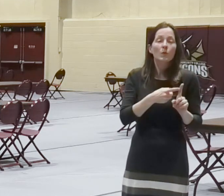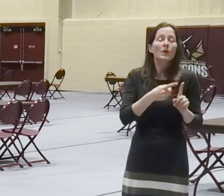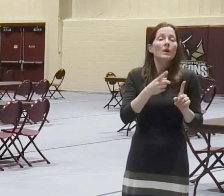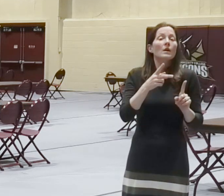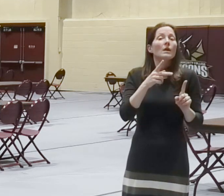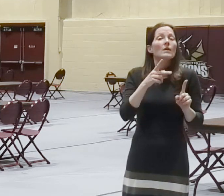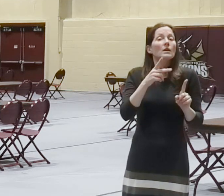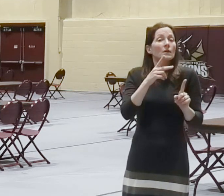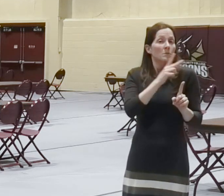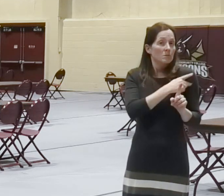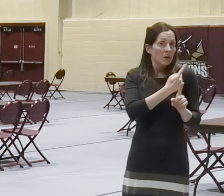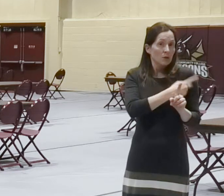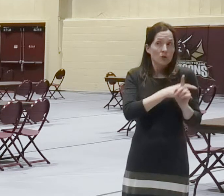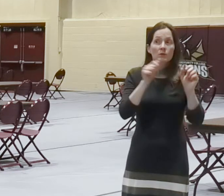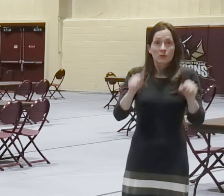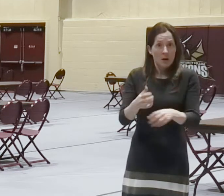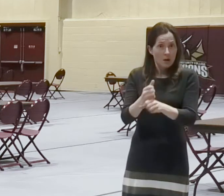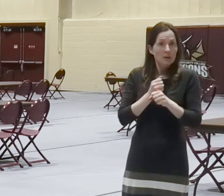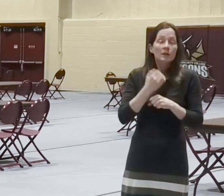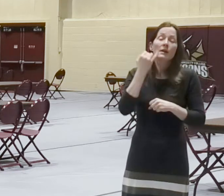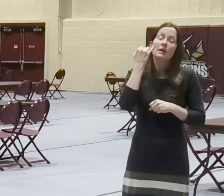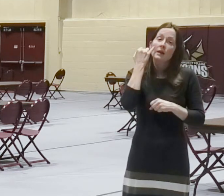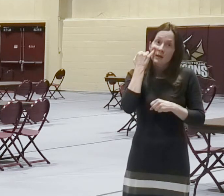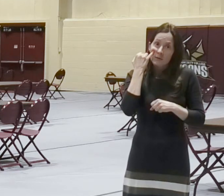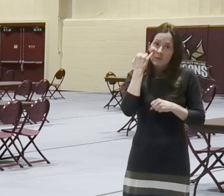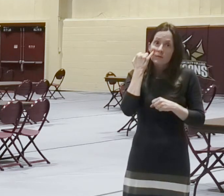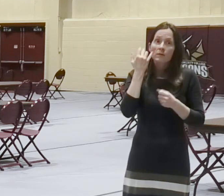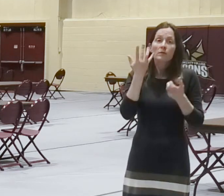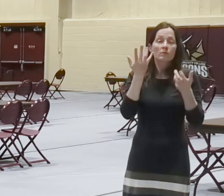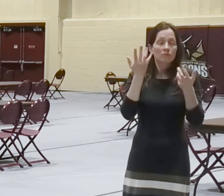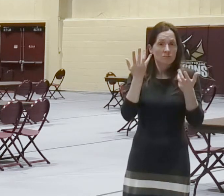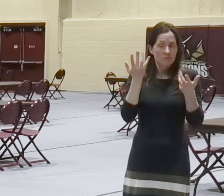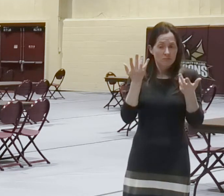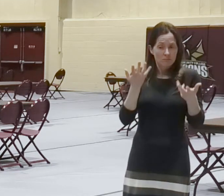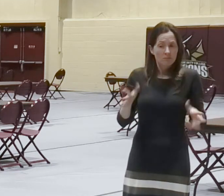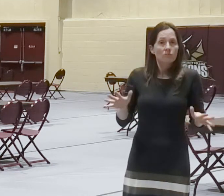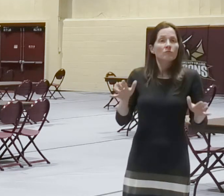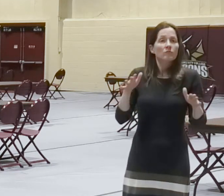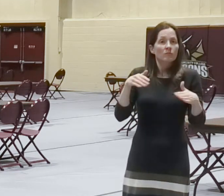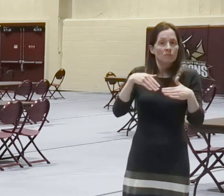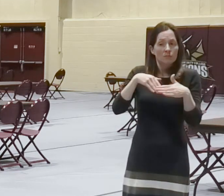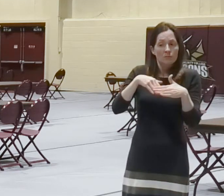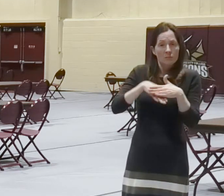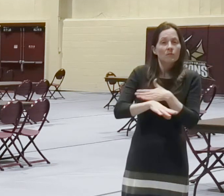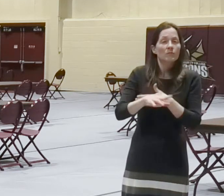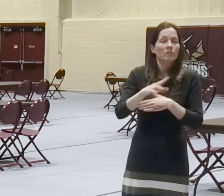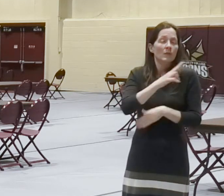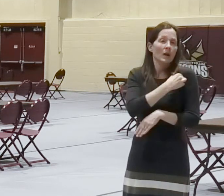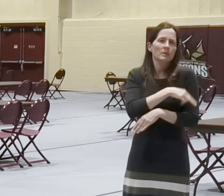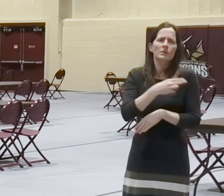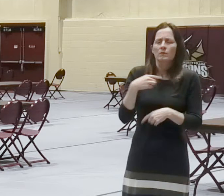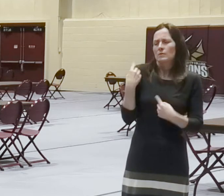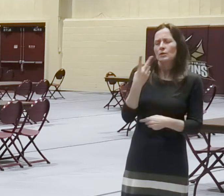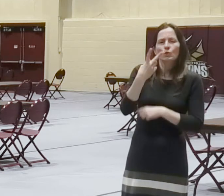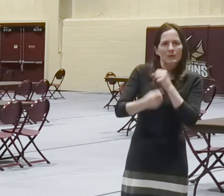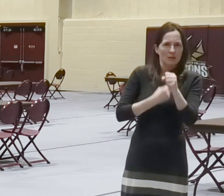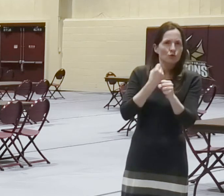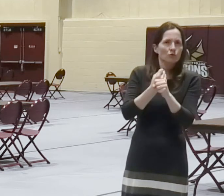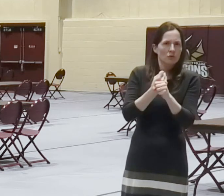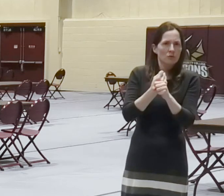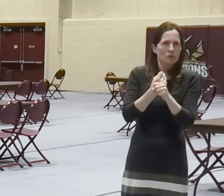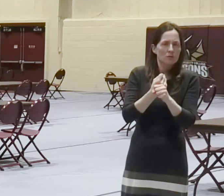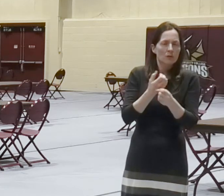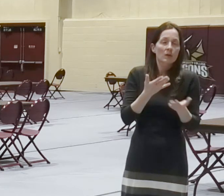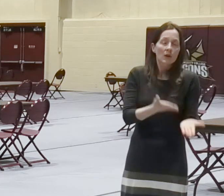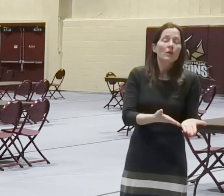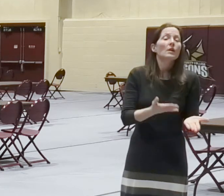category would be people that have received care with Johns Hopkins Medicine in the past 2 years. Over the next few weeks, individuals